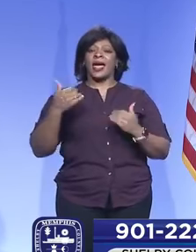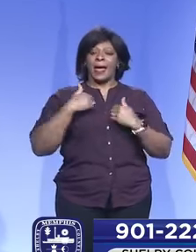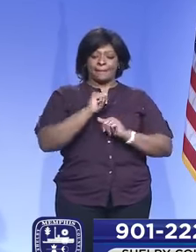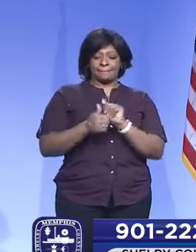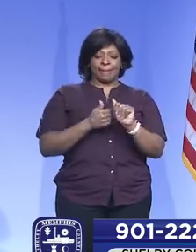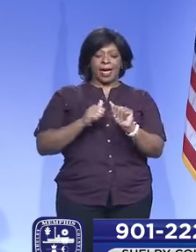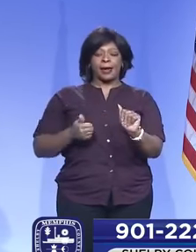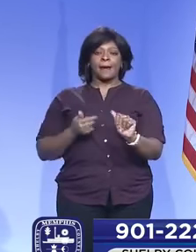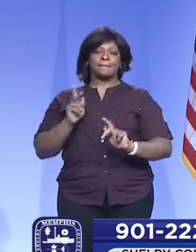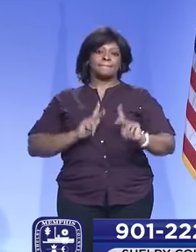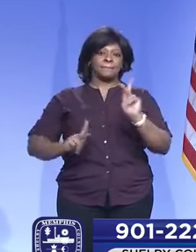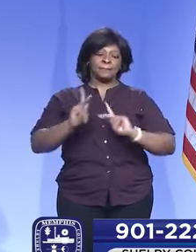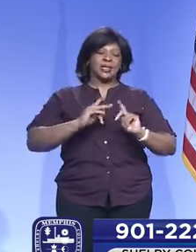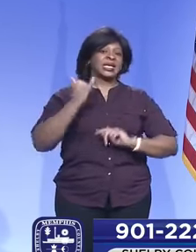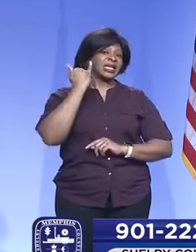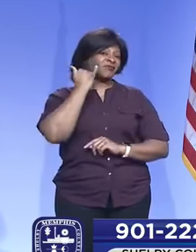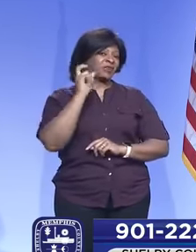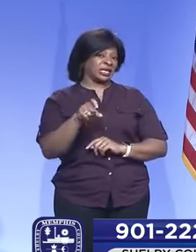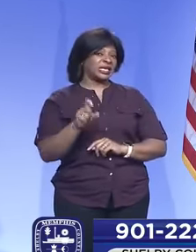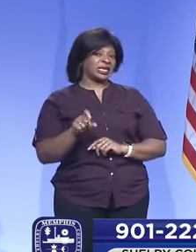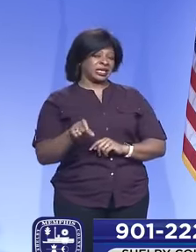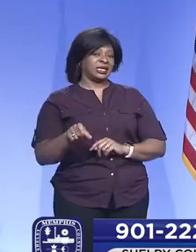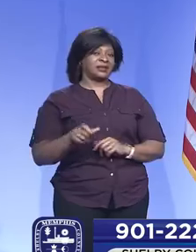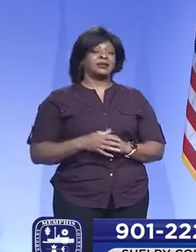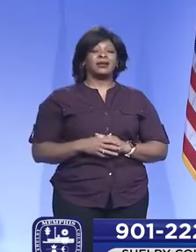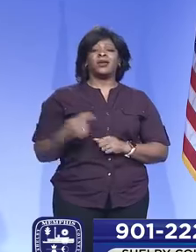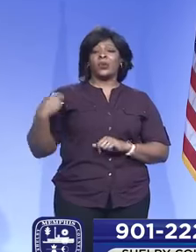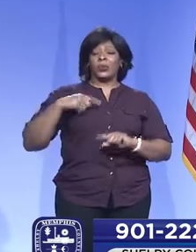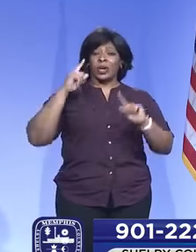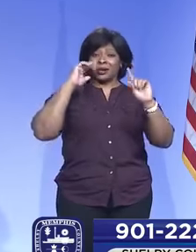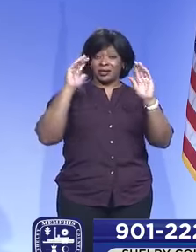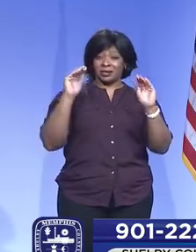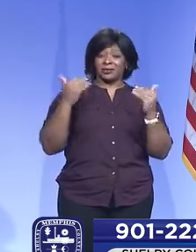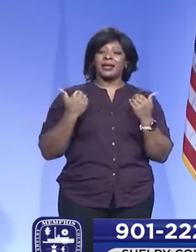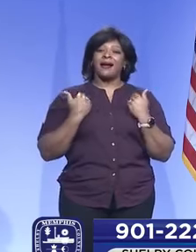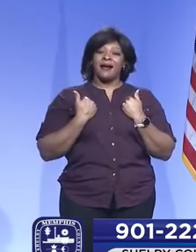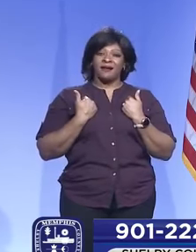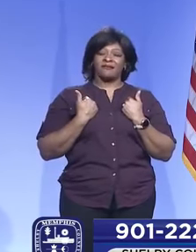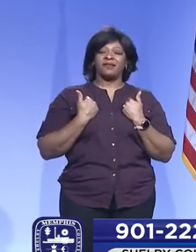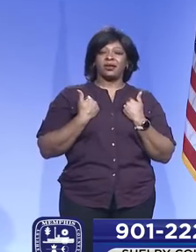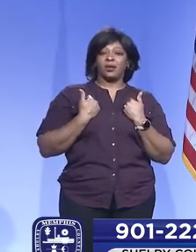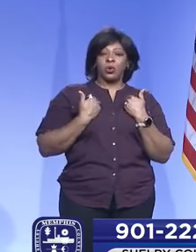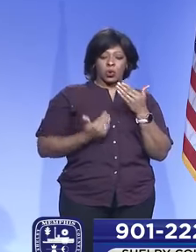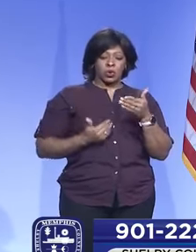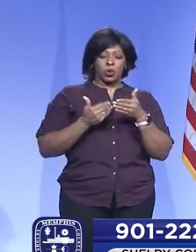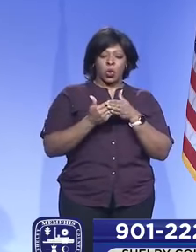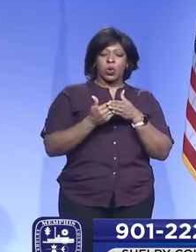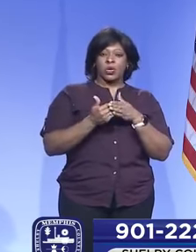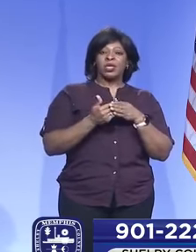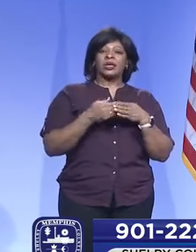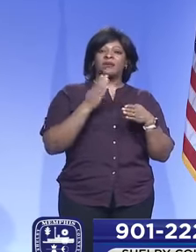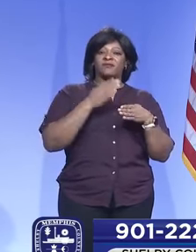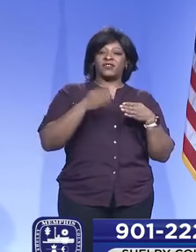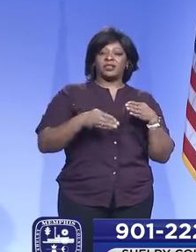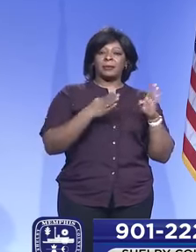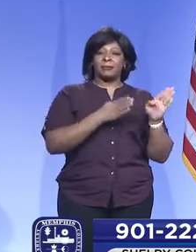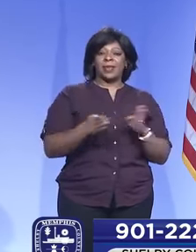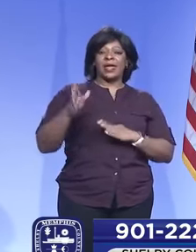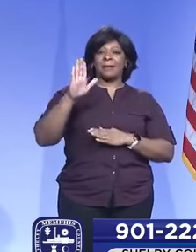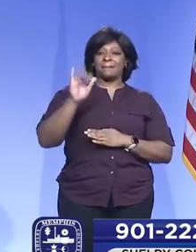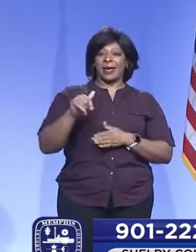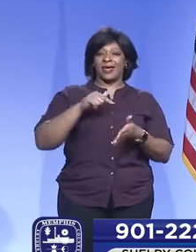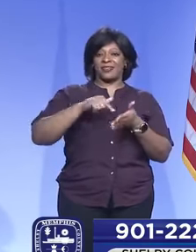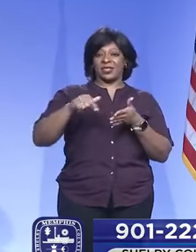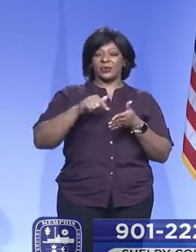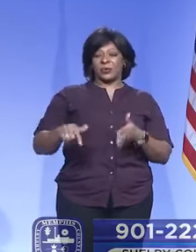backup personnel if need be. We anticipate having a close to finished plan by the end of